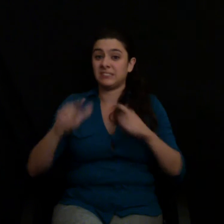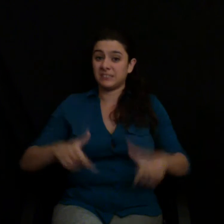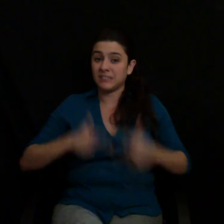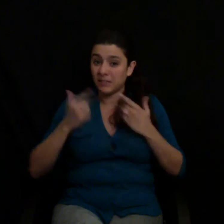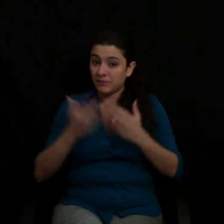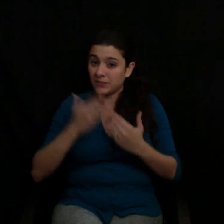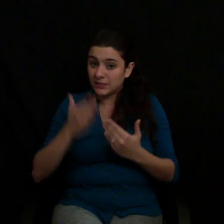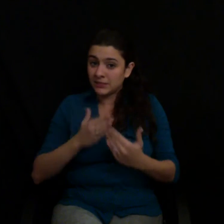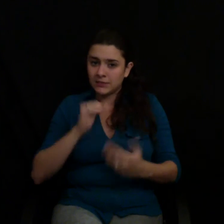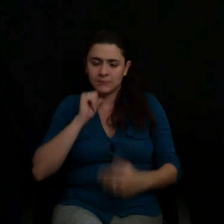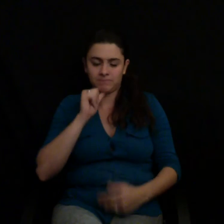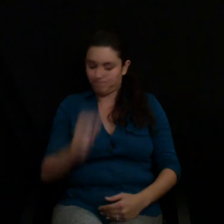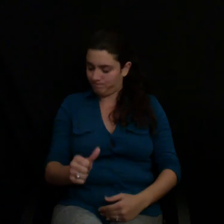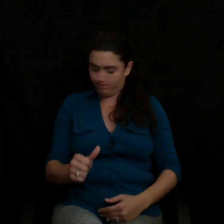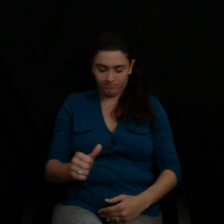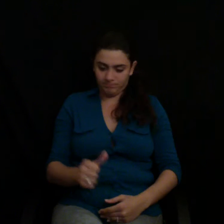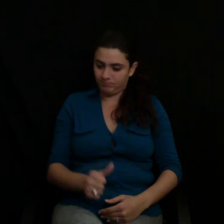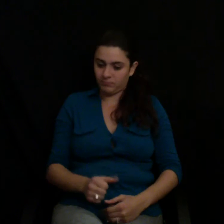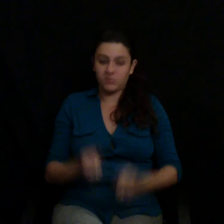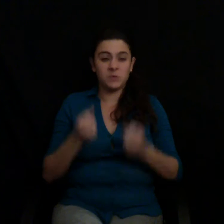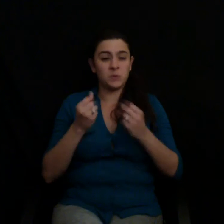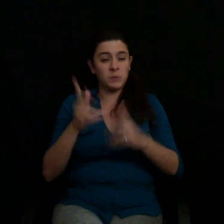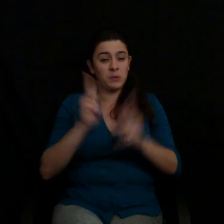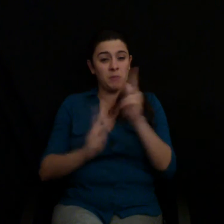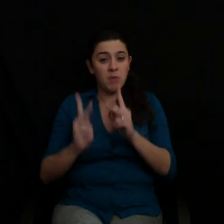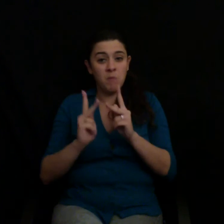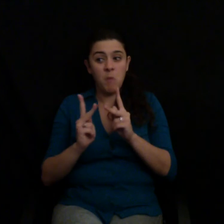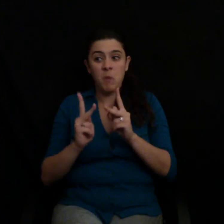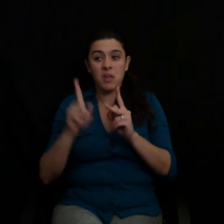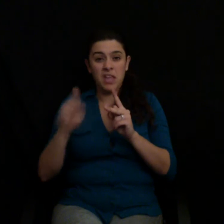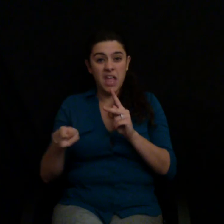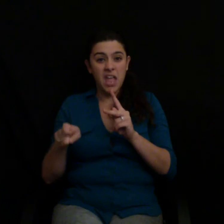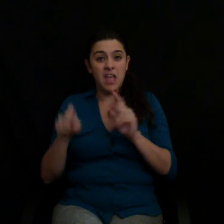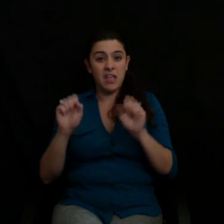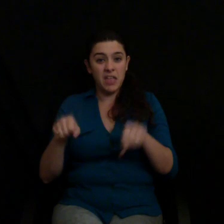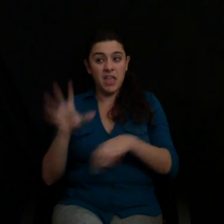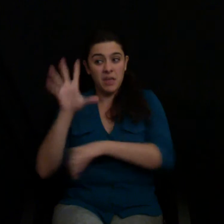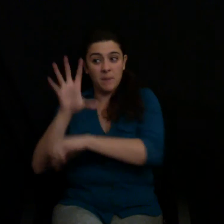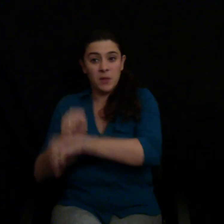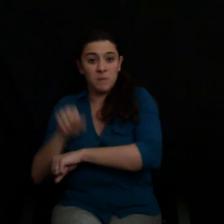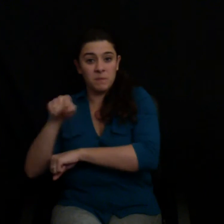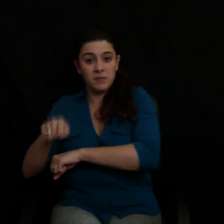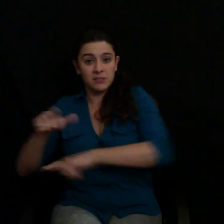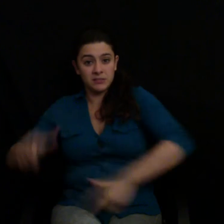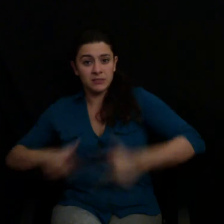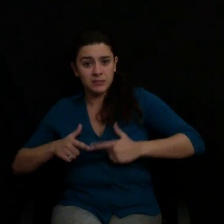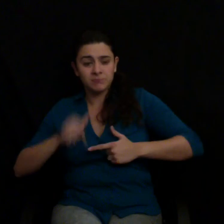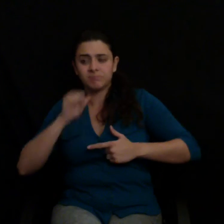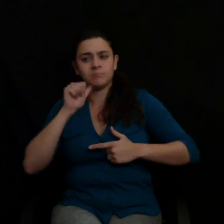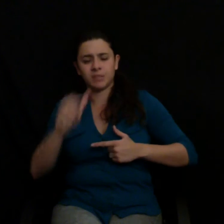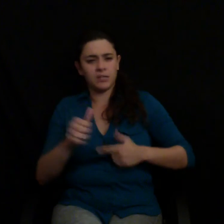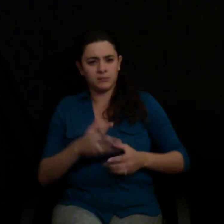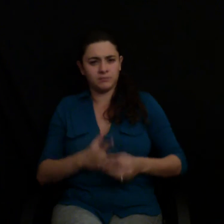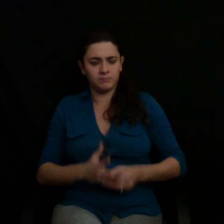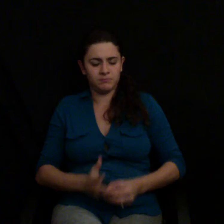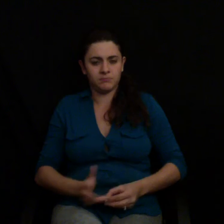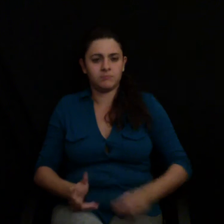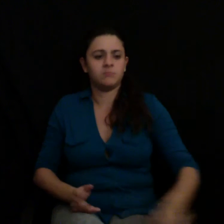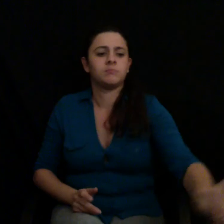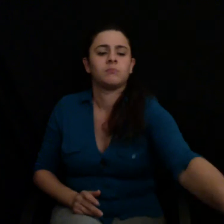fact, the reason so many people chose this life is because they were seeking some kind of family that accepts them for who they are. Most of us come from a situation